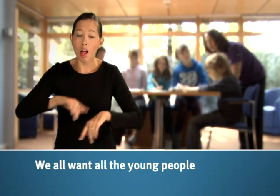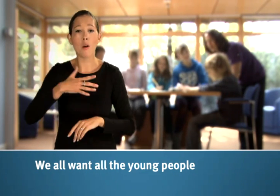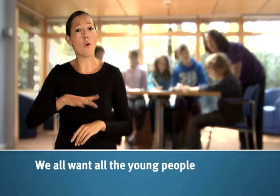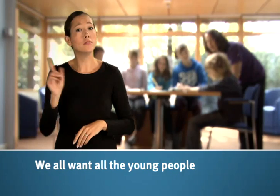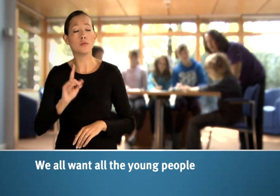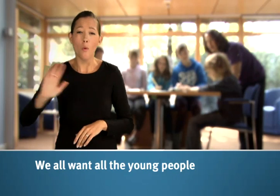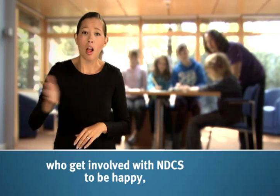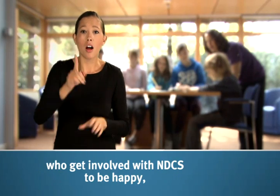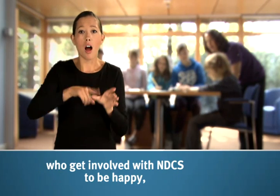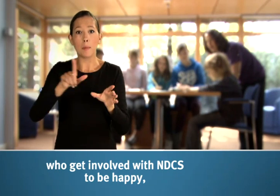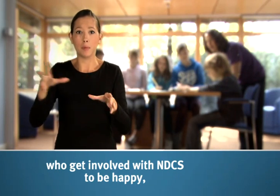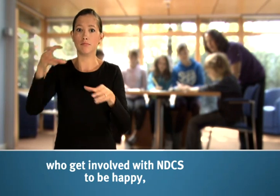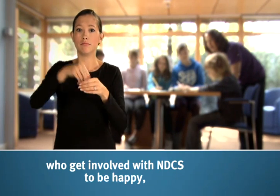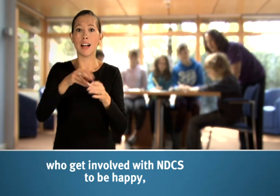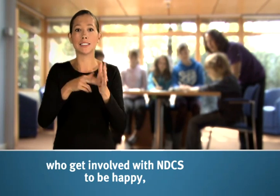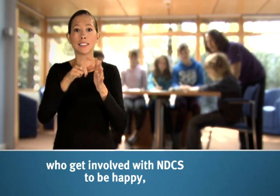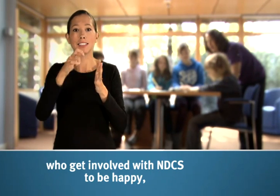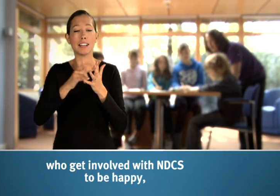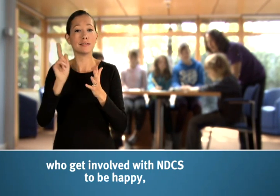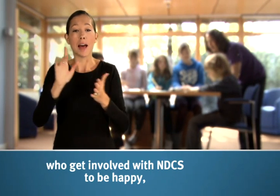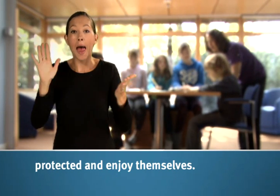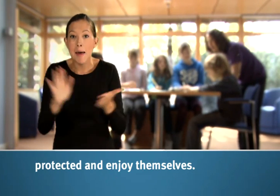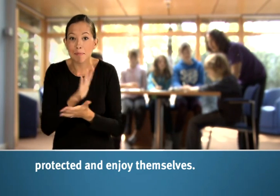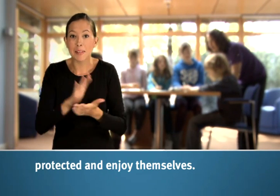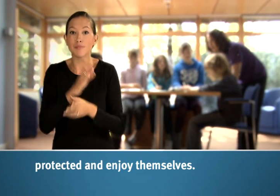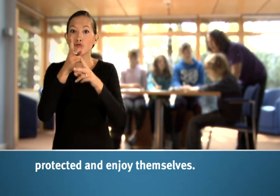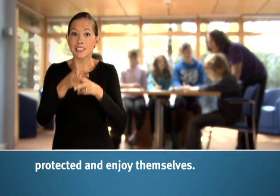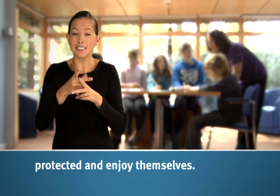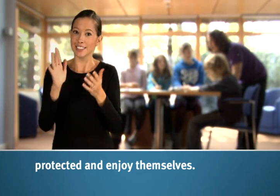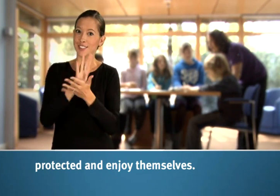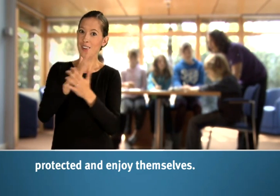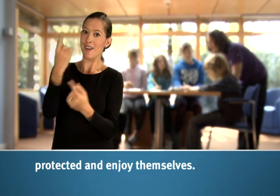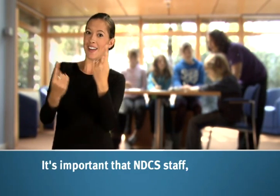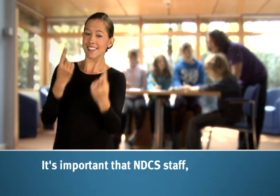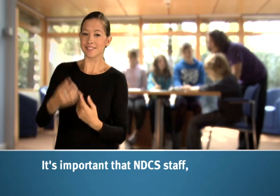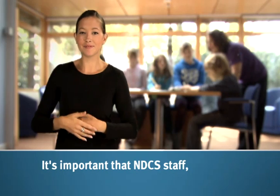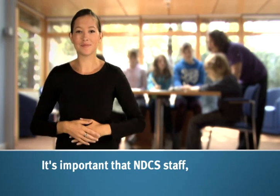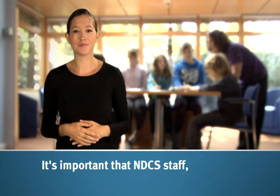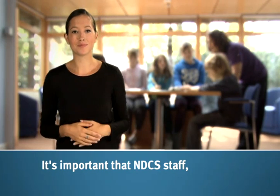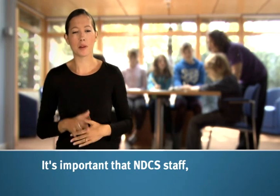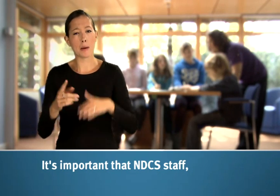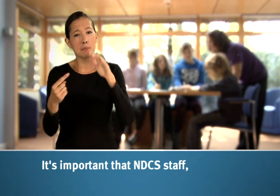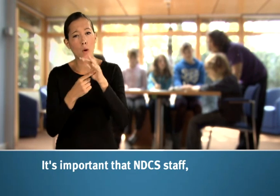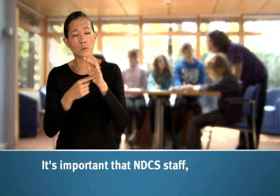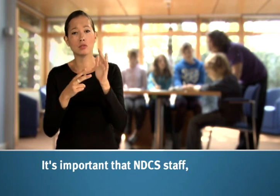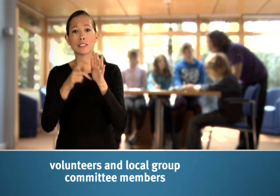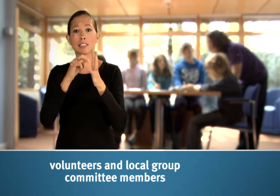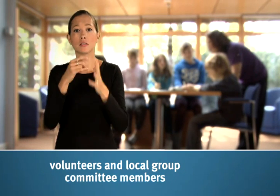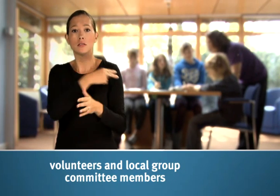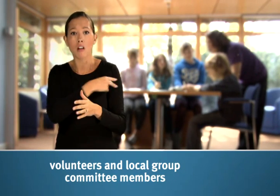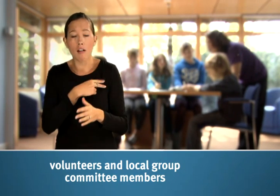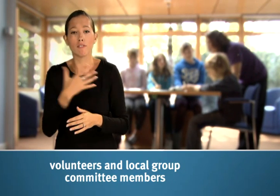We all want the young people who get involved with NDCS to be happy, protected and enjoy themselves. It's important that NDCS